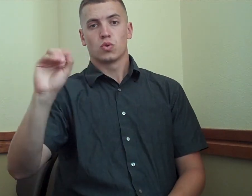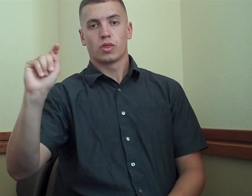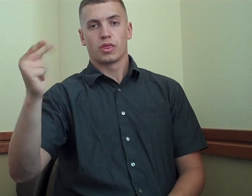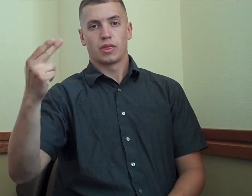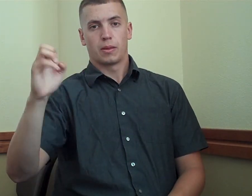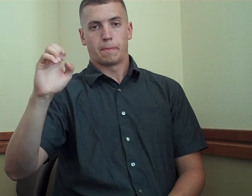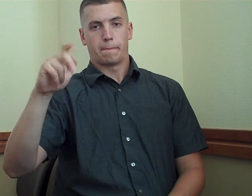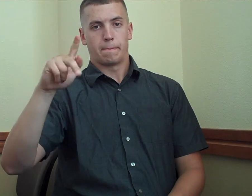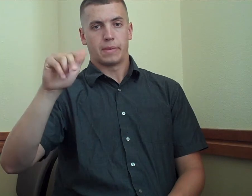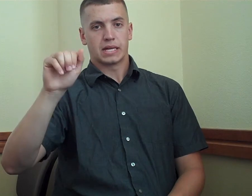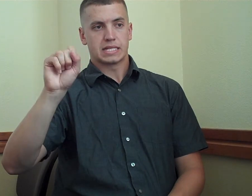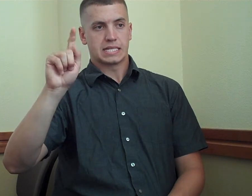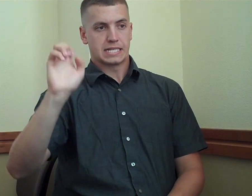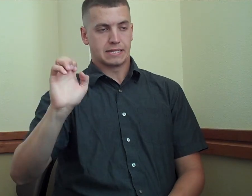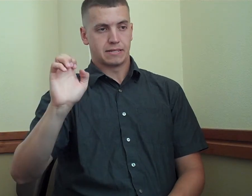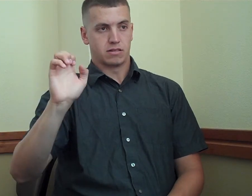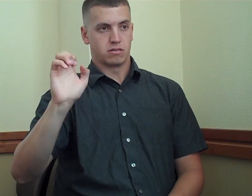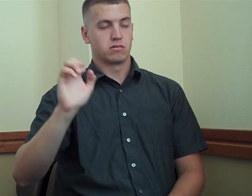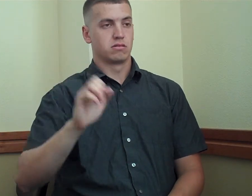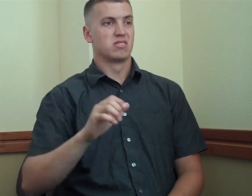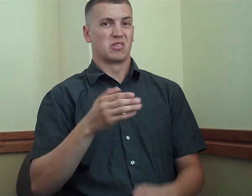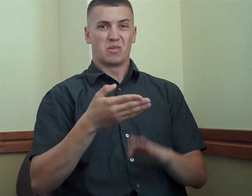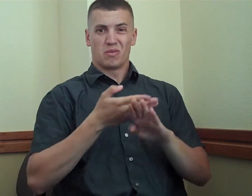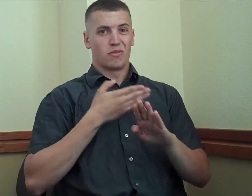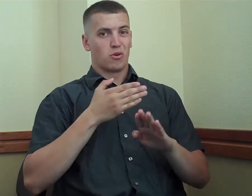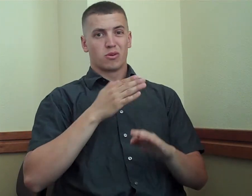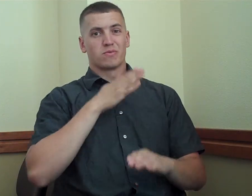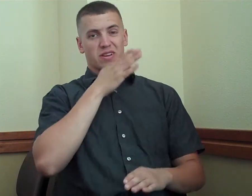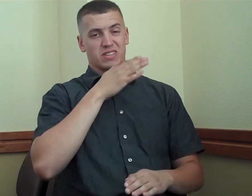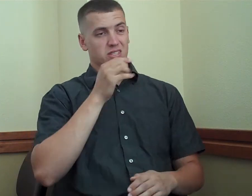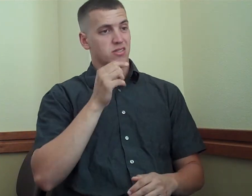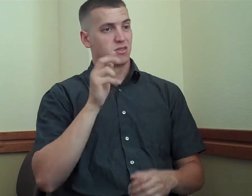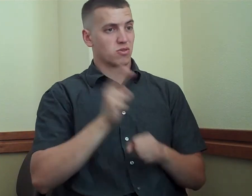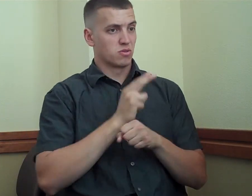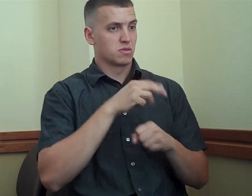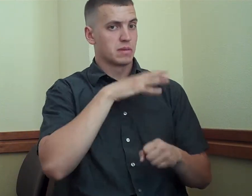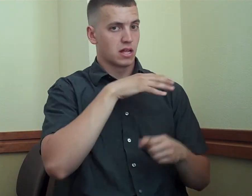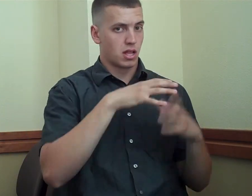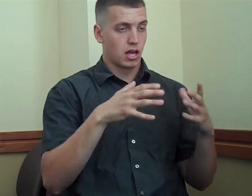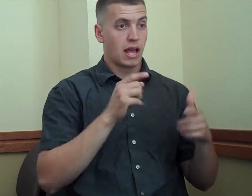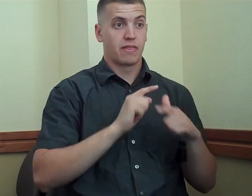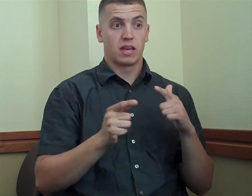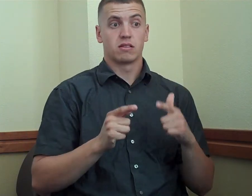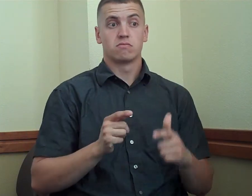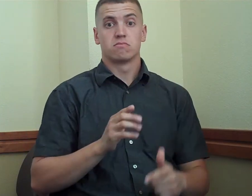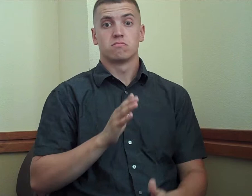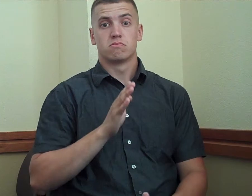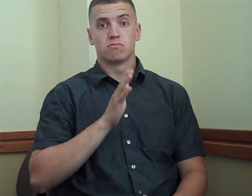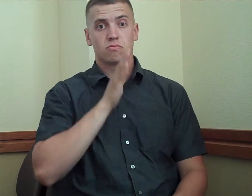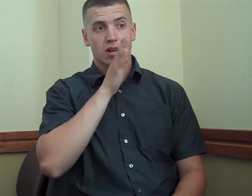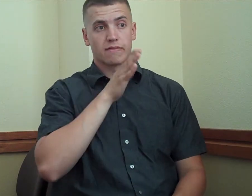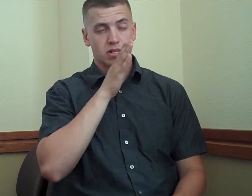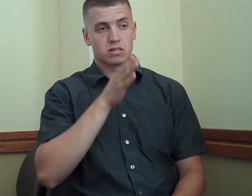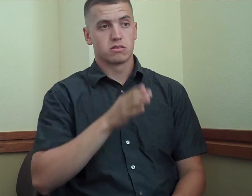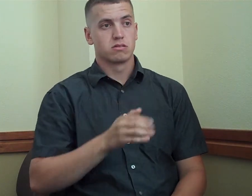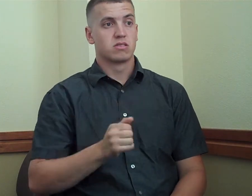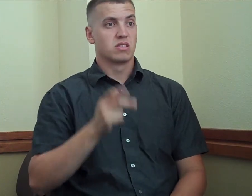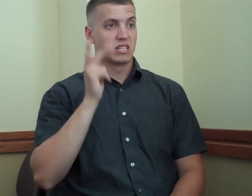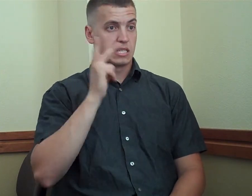times. Then at breakfast, the pig that I followed, the hairs of the pig, or proteins from the hairs of the pig, were used